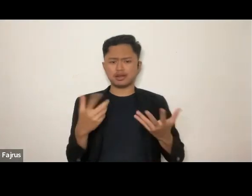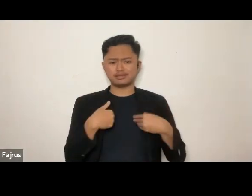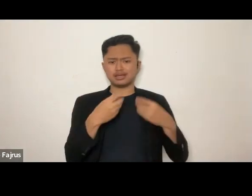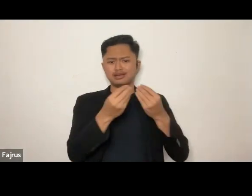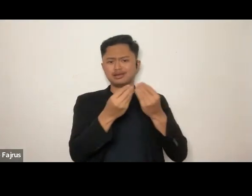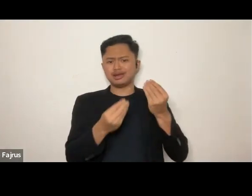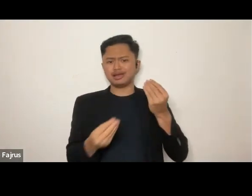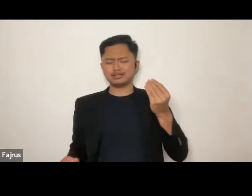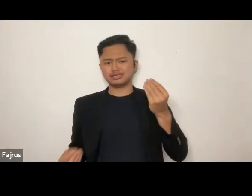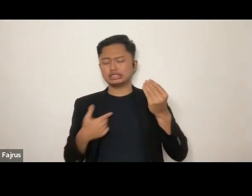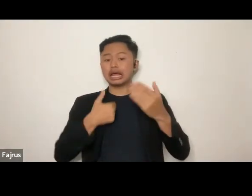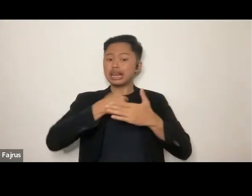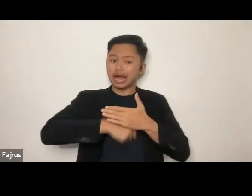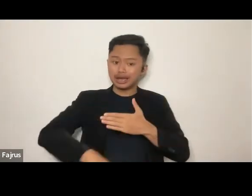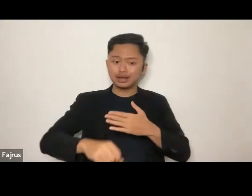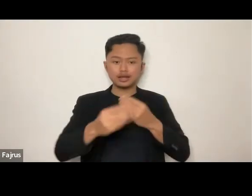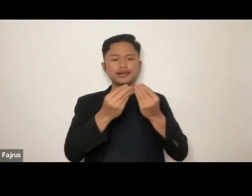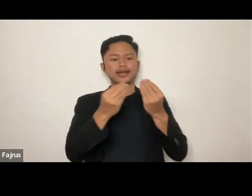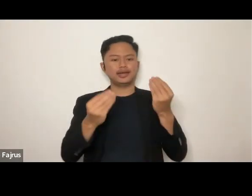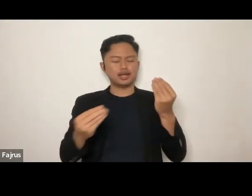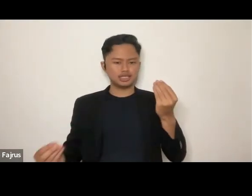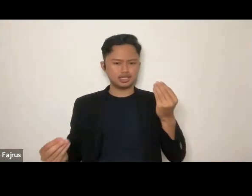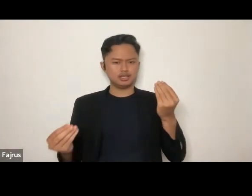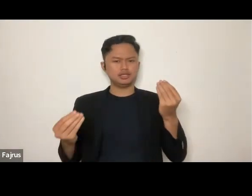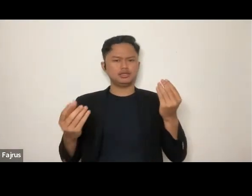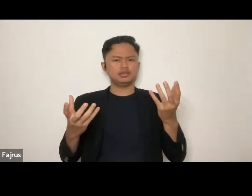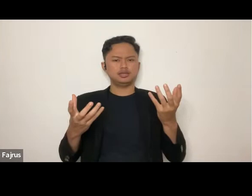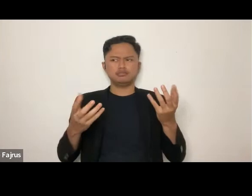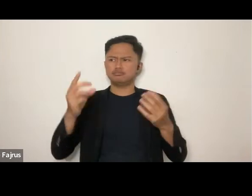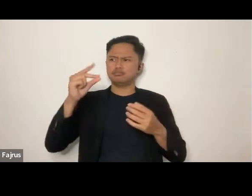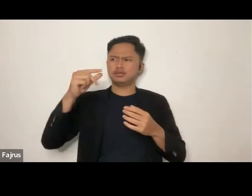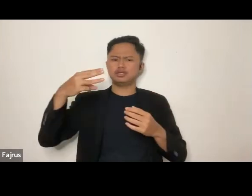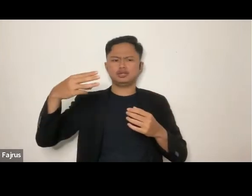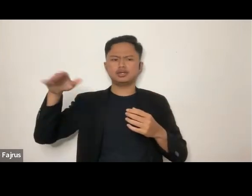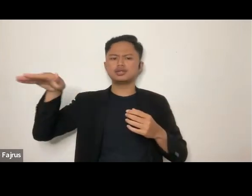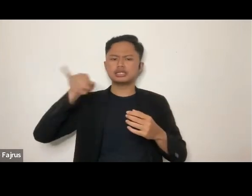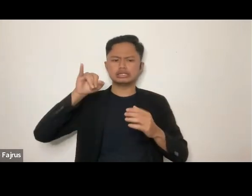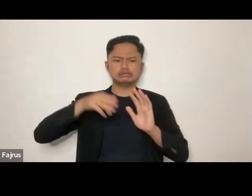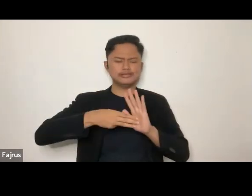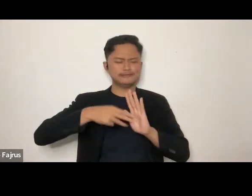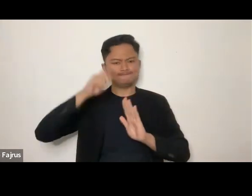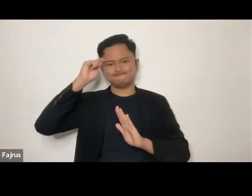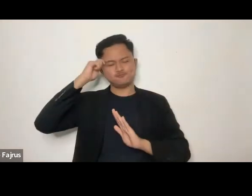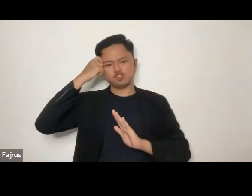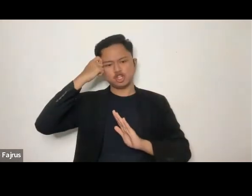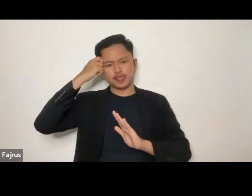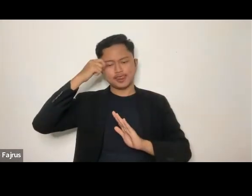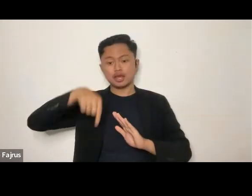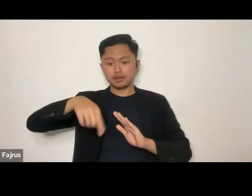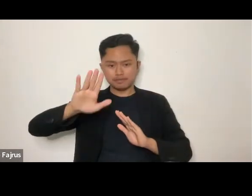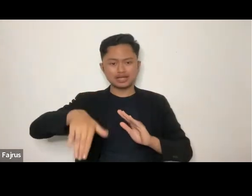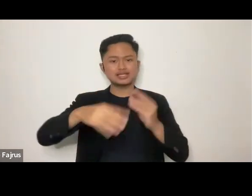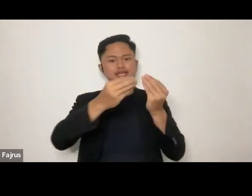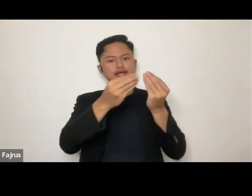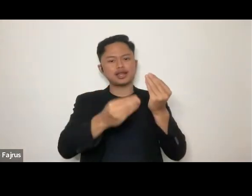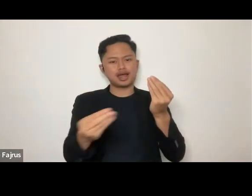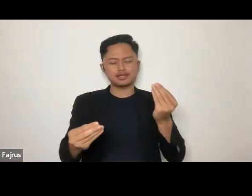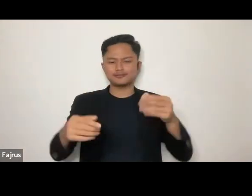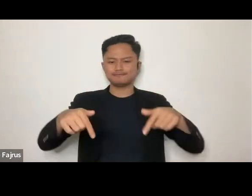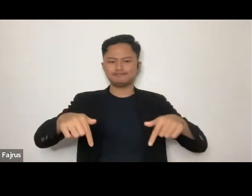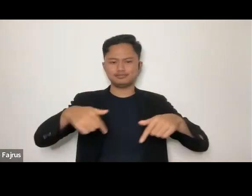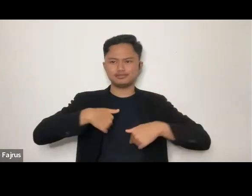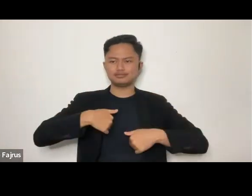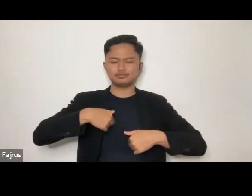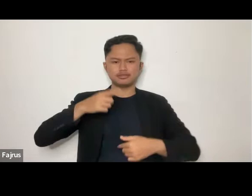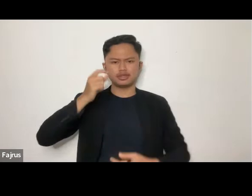still, when Suharto regimes, I'm still from that generation. So I